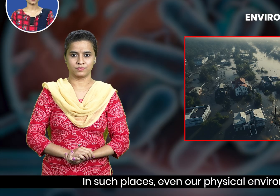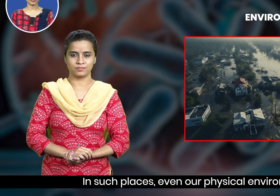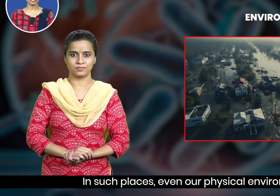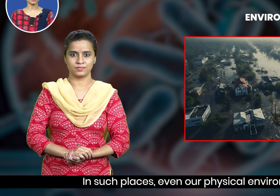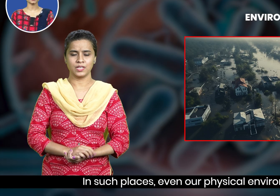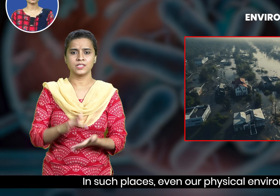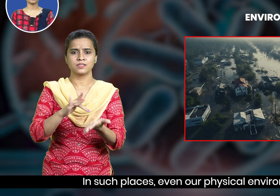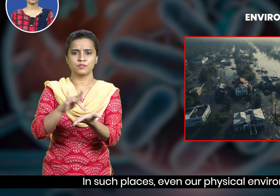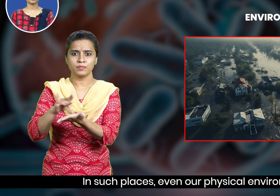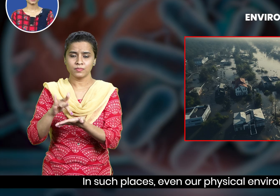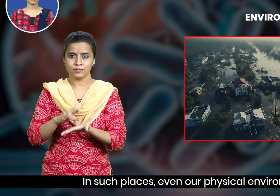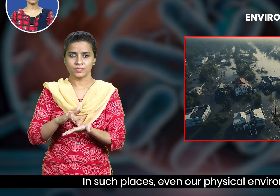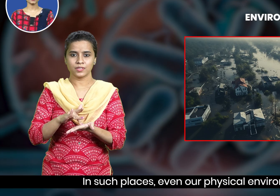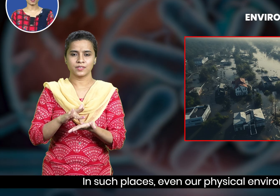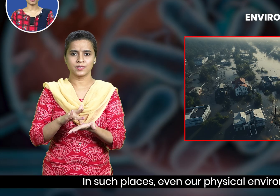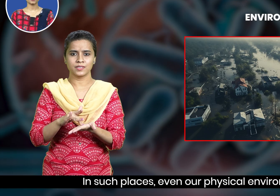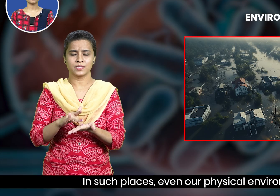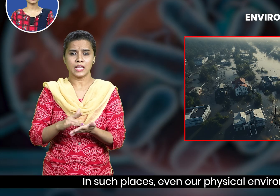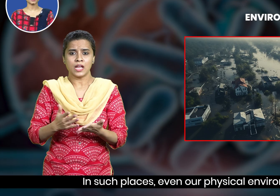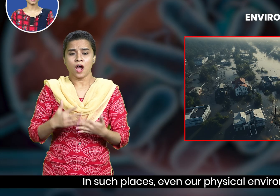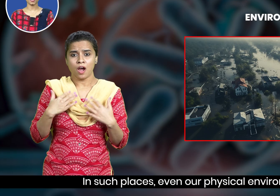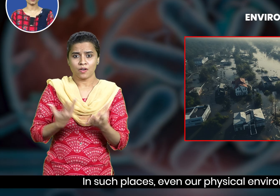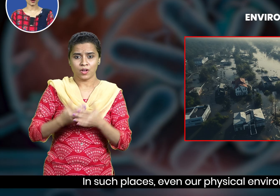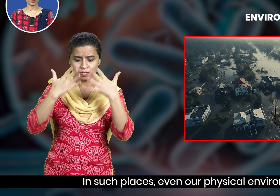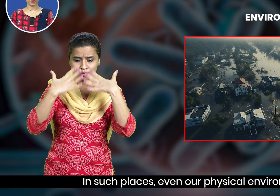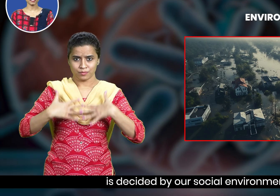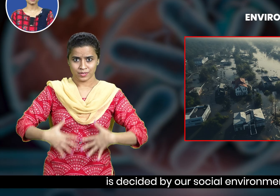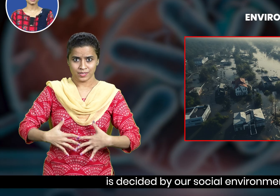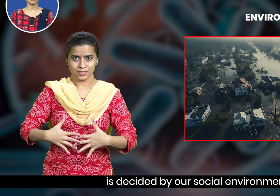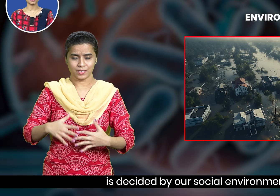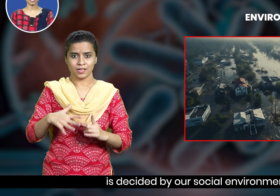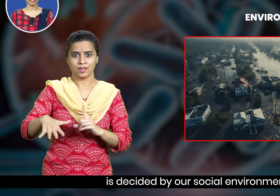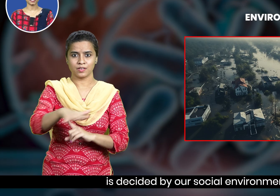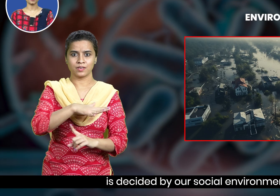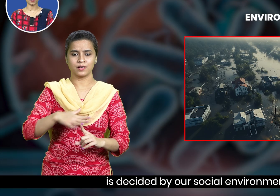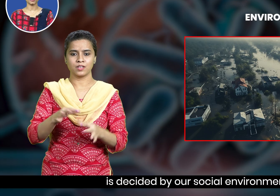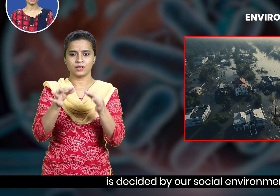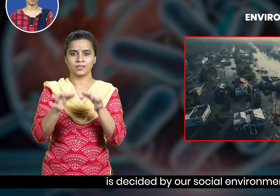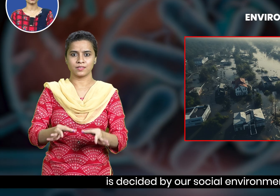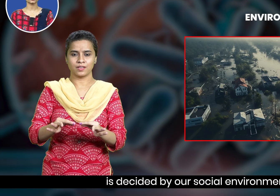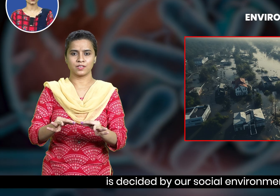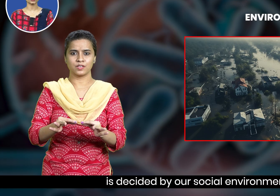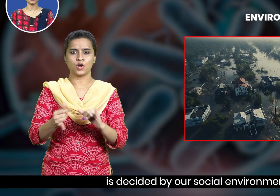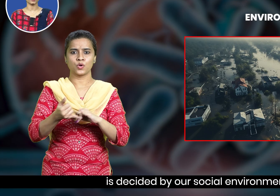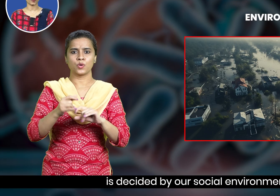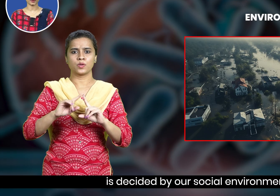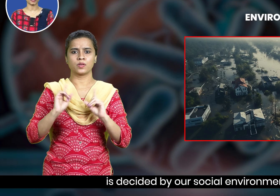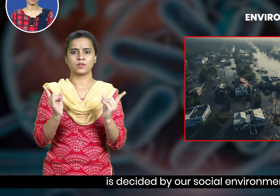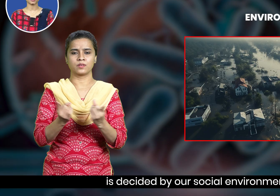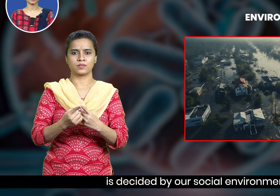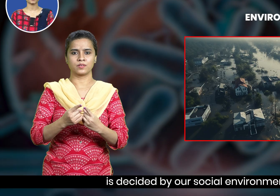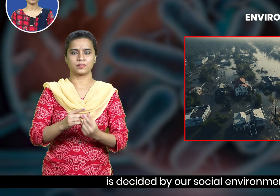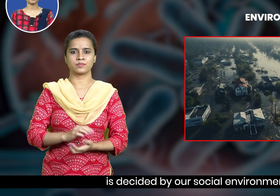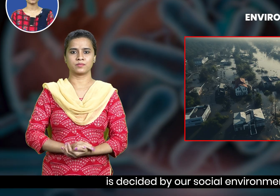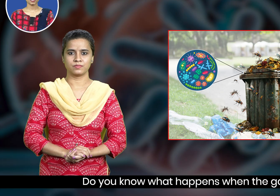In such places, even our physical environment is decided by our social